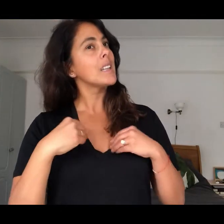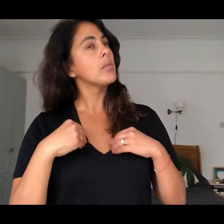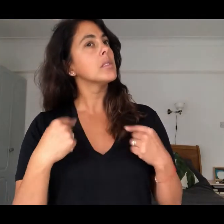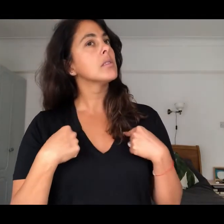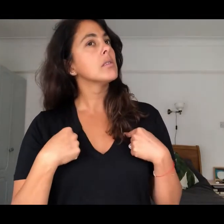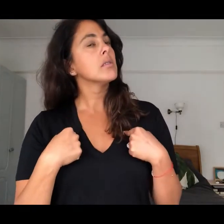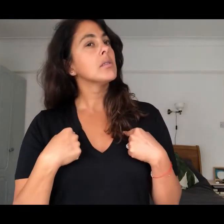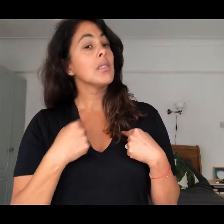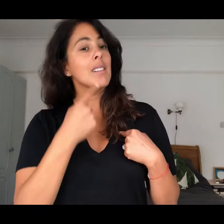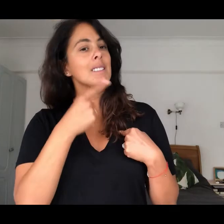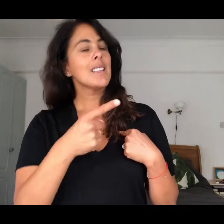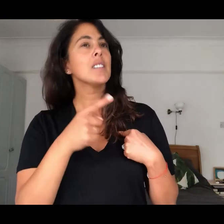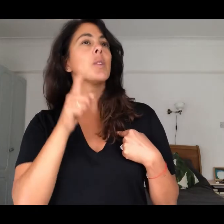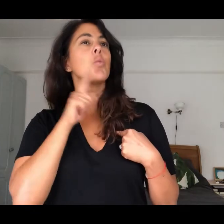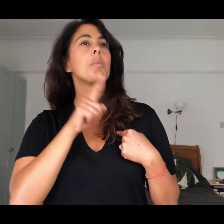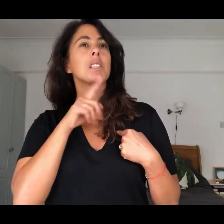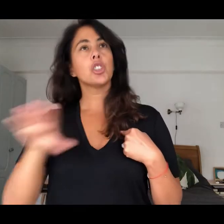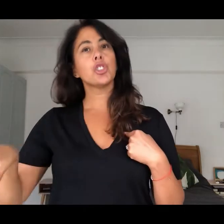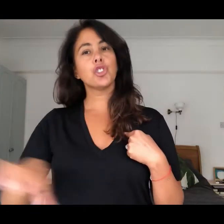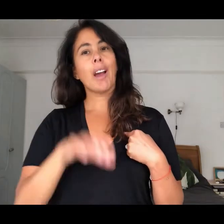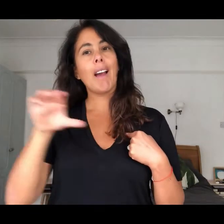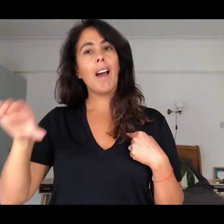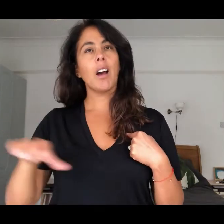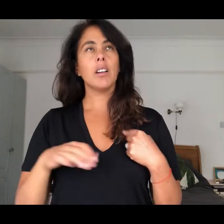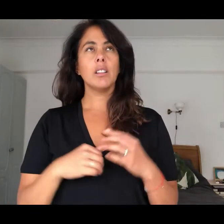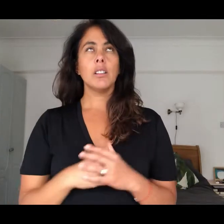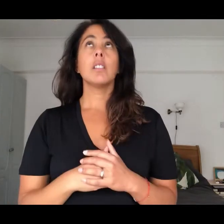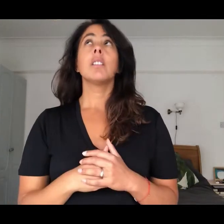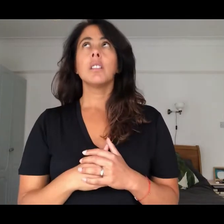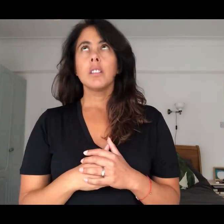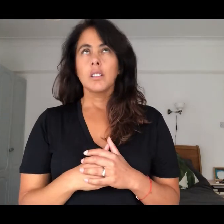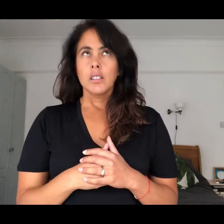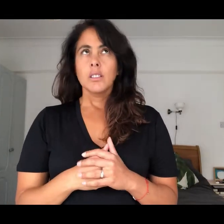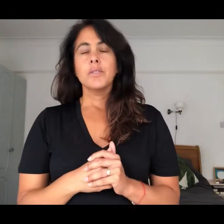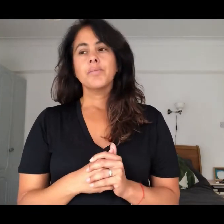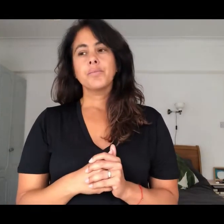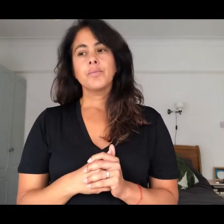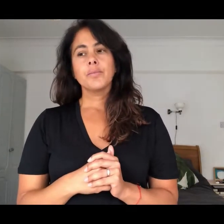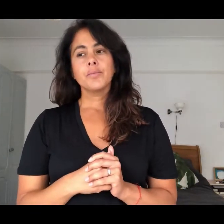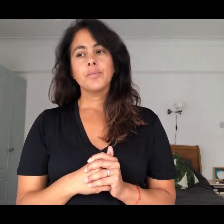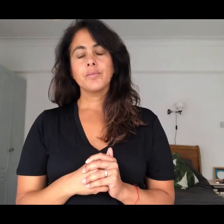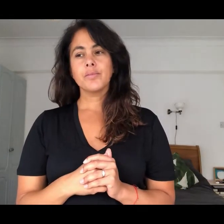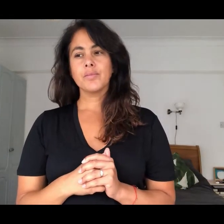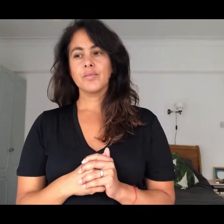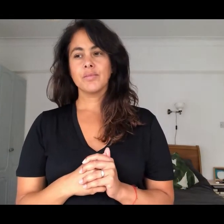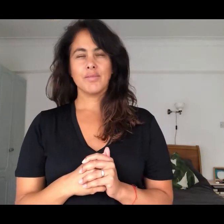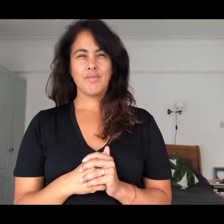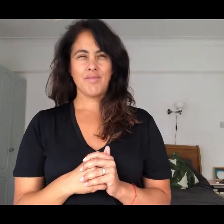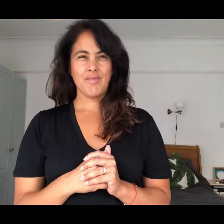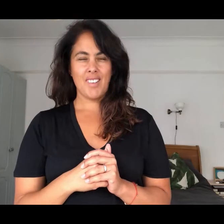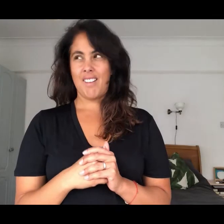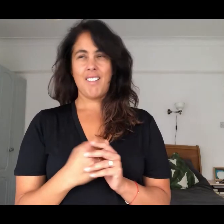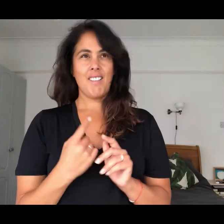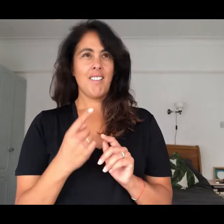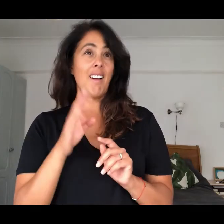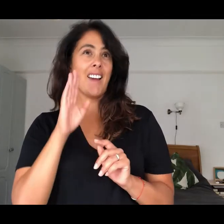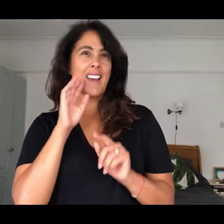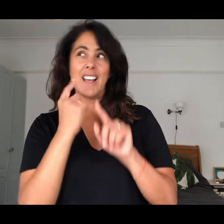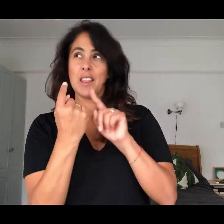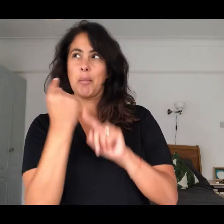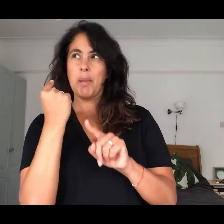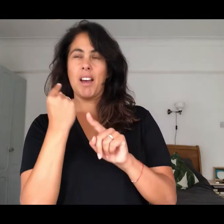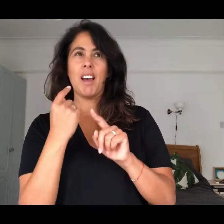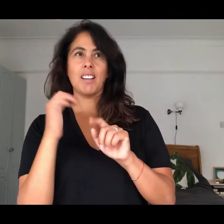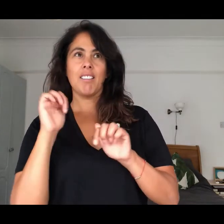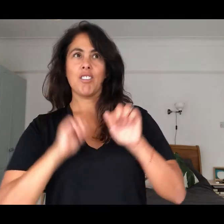I don't think you're taking this seriously, I say to the woman on the checkout who's busy now rolling her eyes.